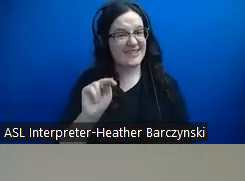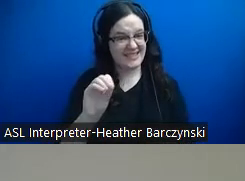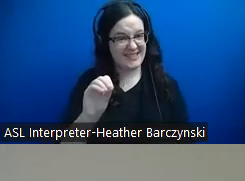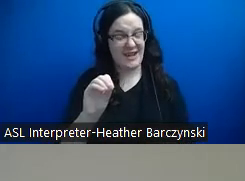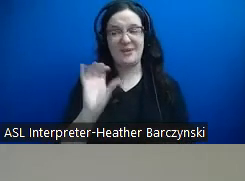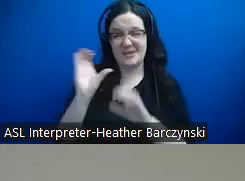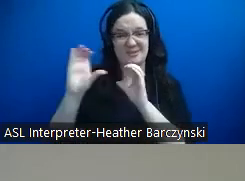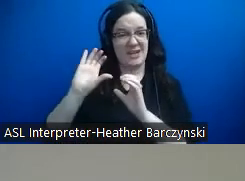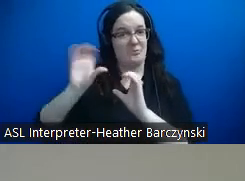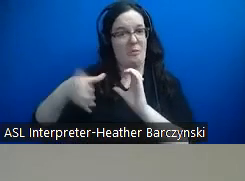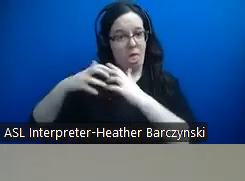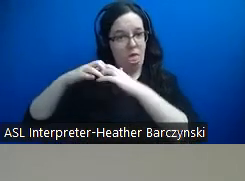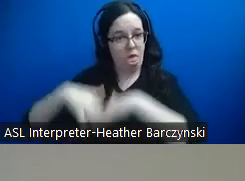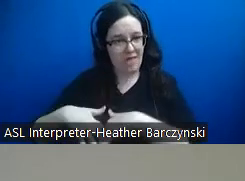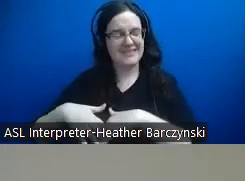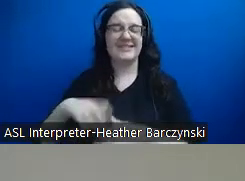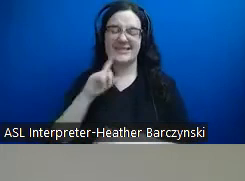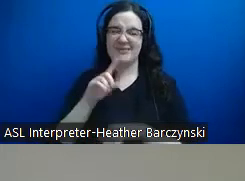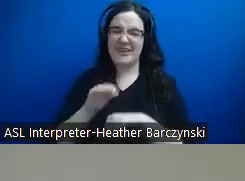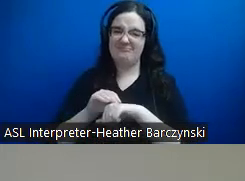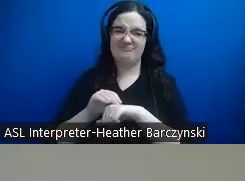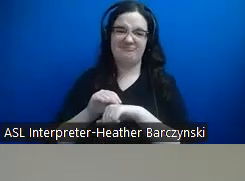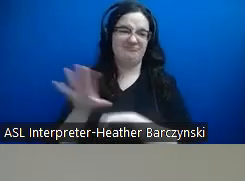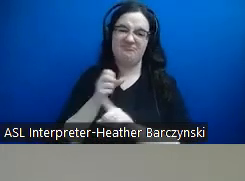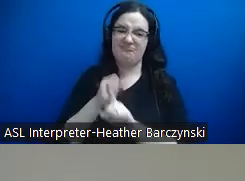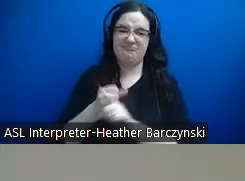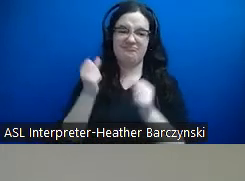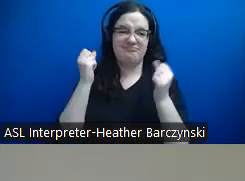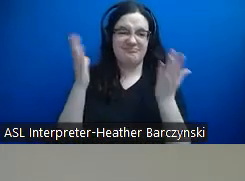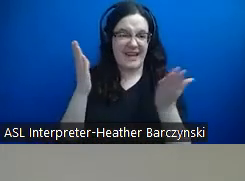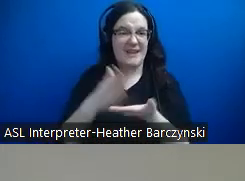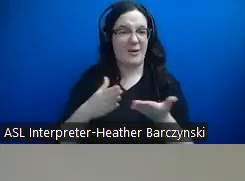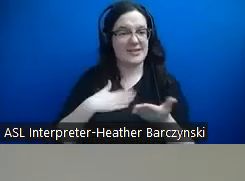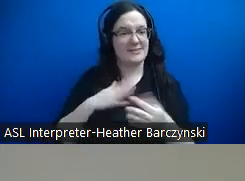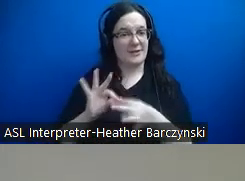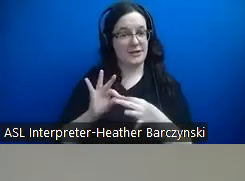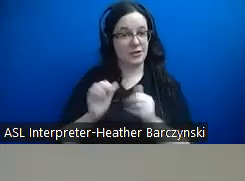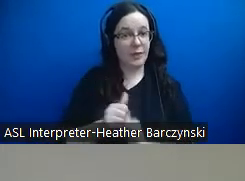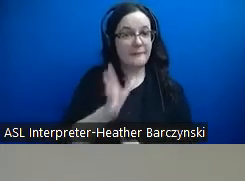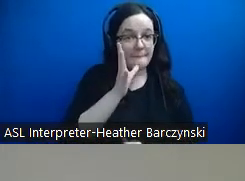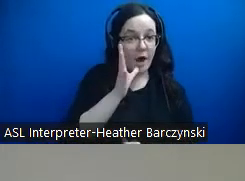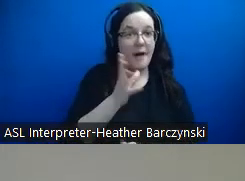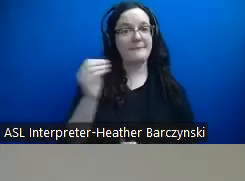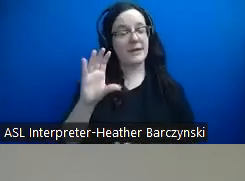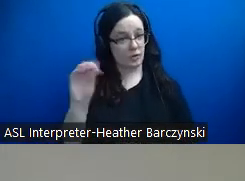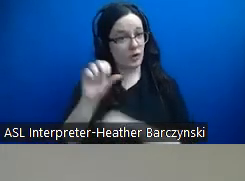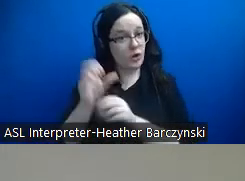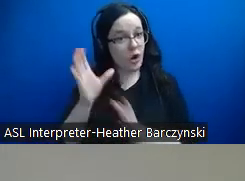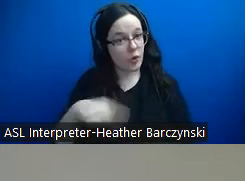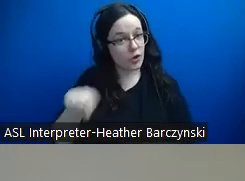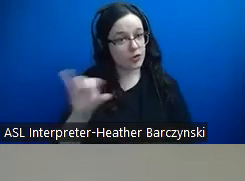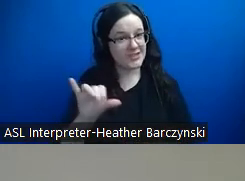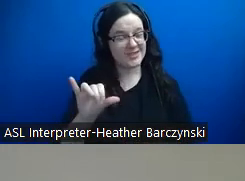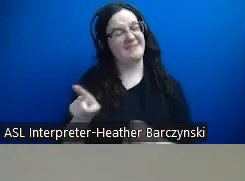it affected many aspects between my relationship with my mom and coworkers too, but also